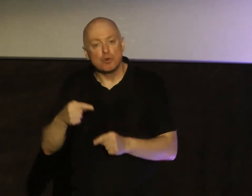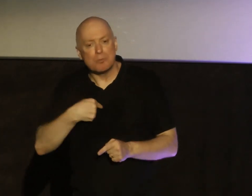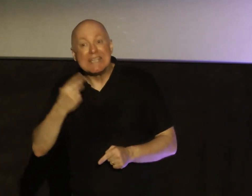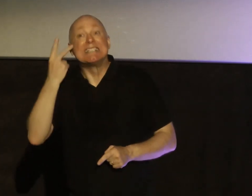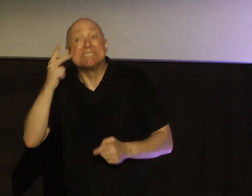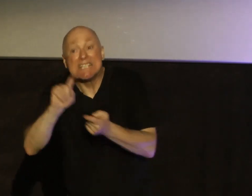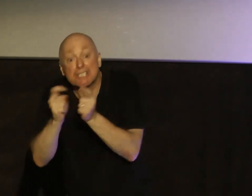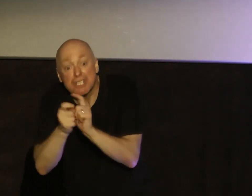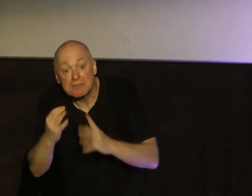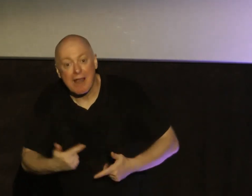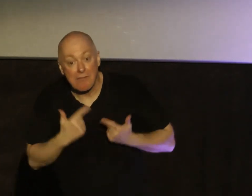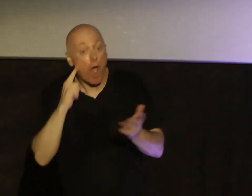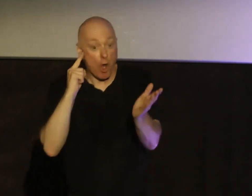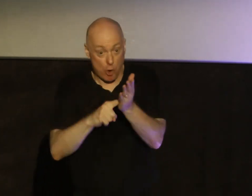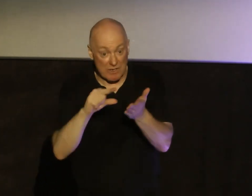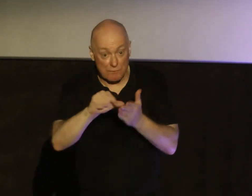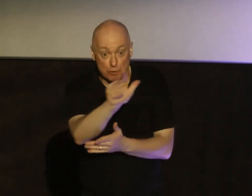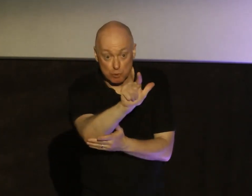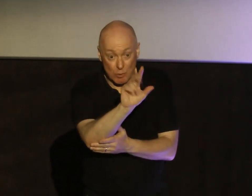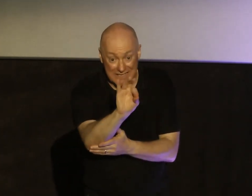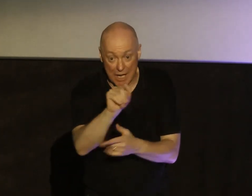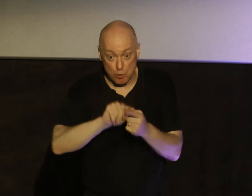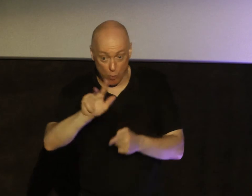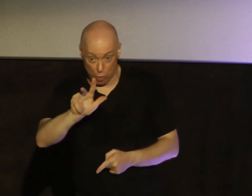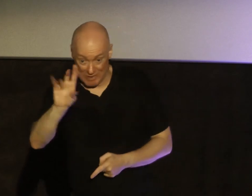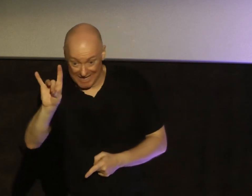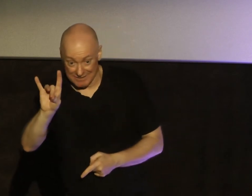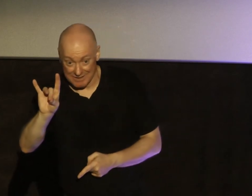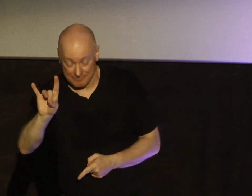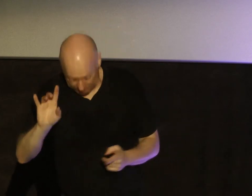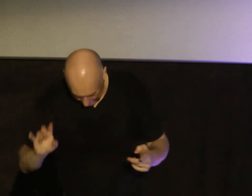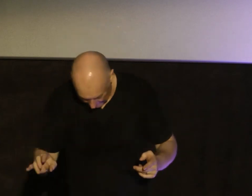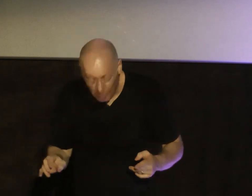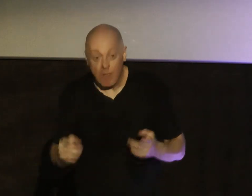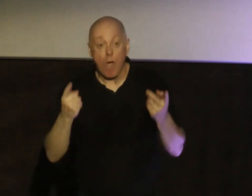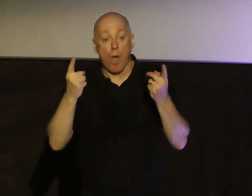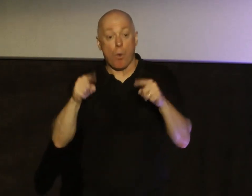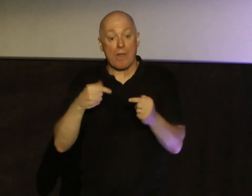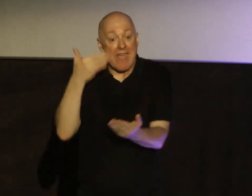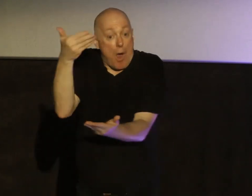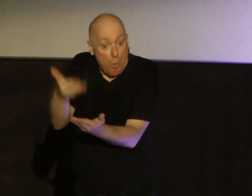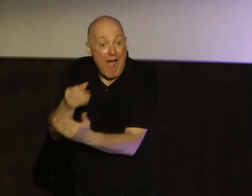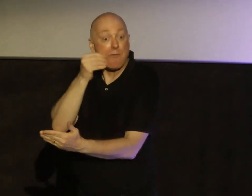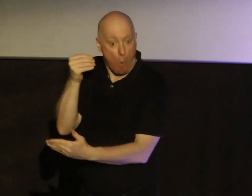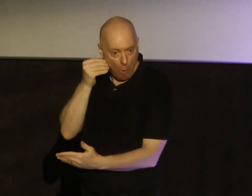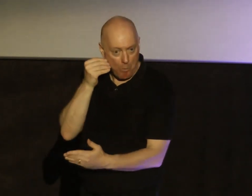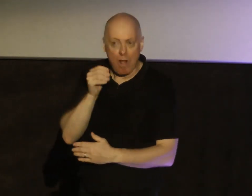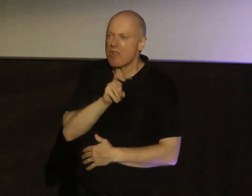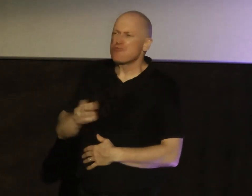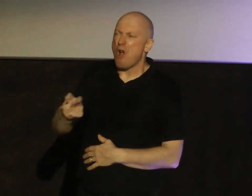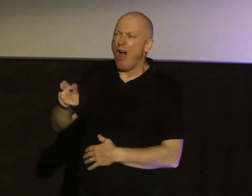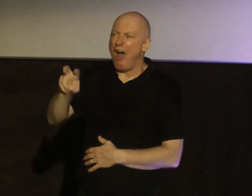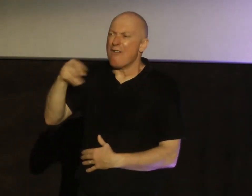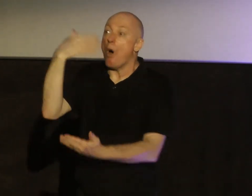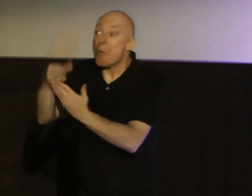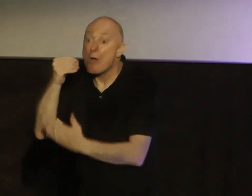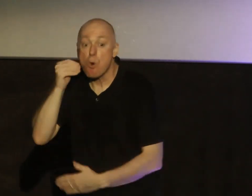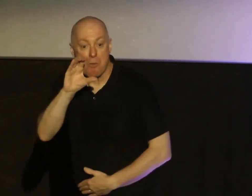in my life? Notice now verses 29 to 38. When they came to Jacob their father, so they got all the way back home in the land of Canaan,